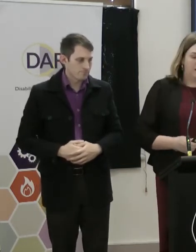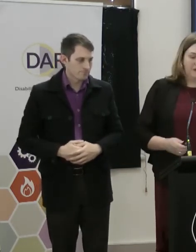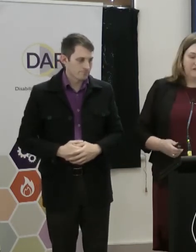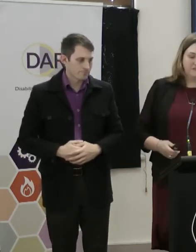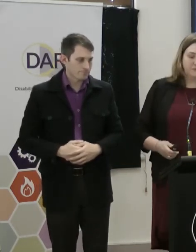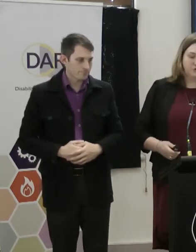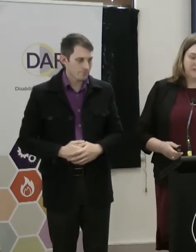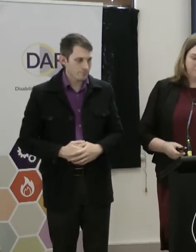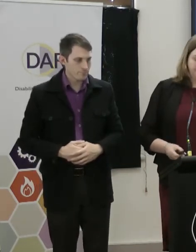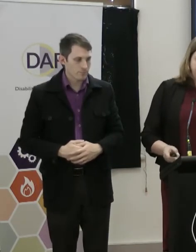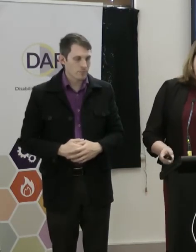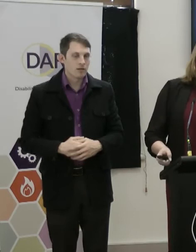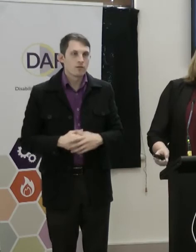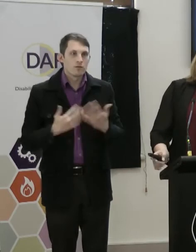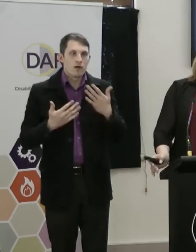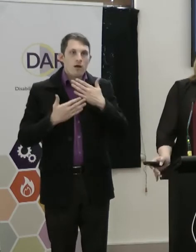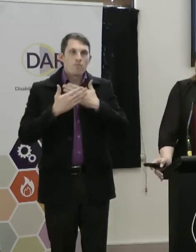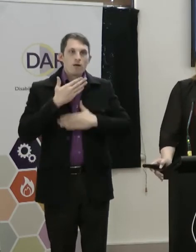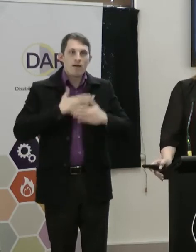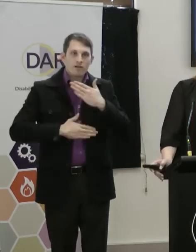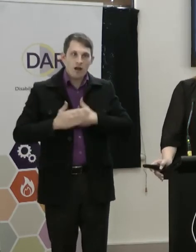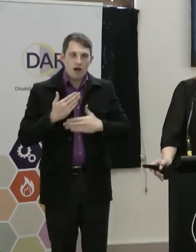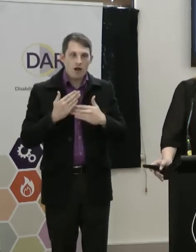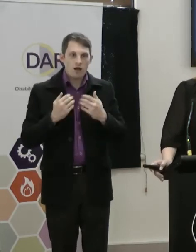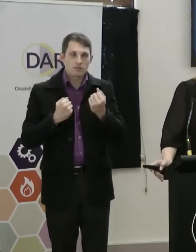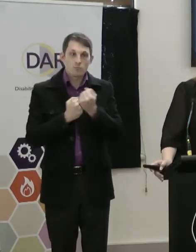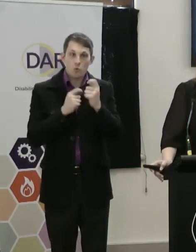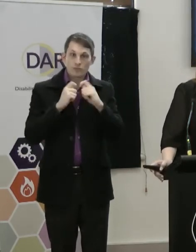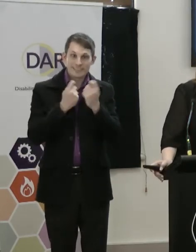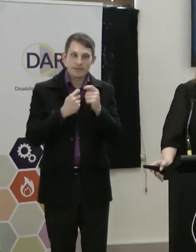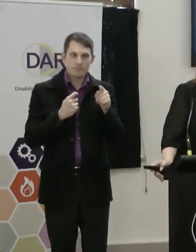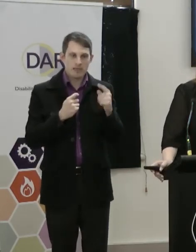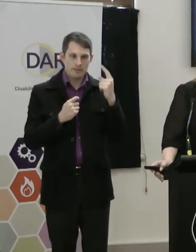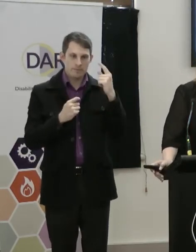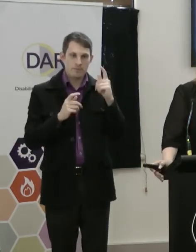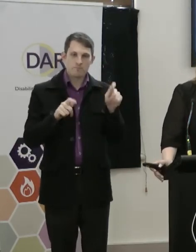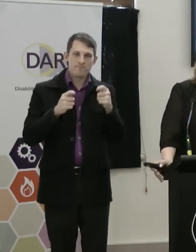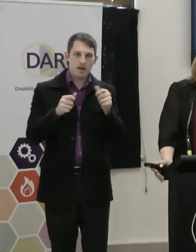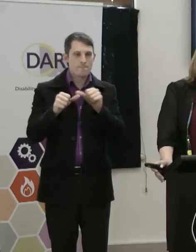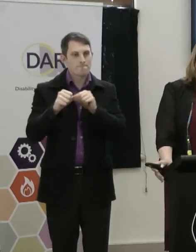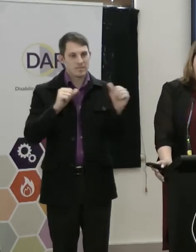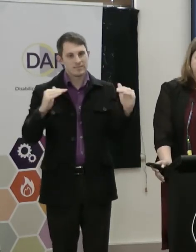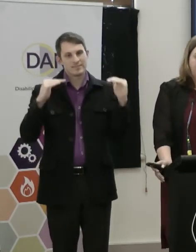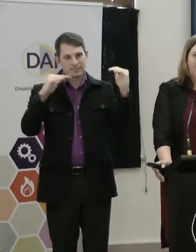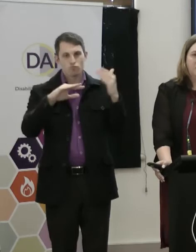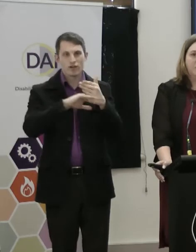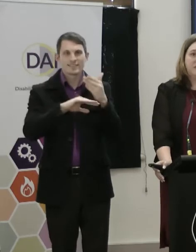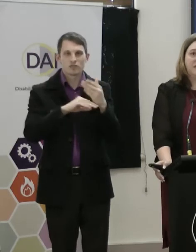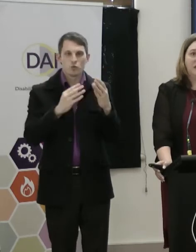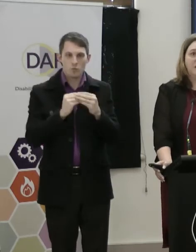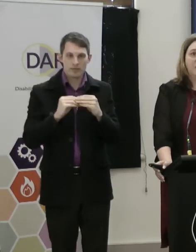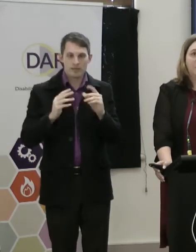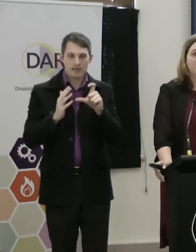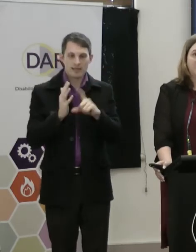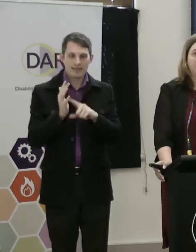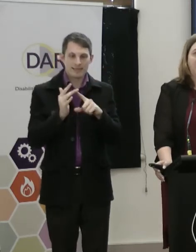So our behaviour support team, they provide best practice and clinical leadership in the space of behaviour support, and in